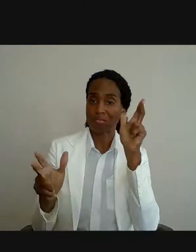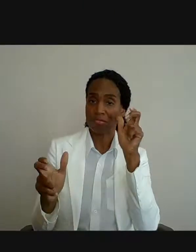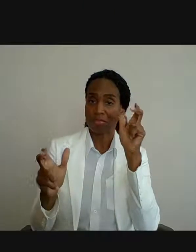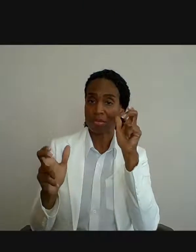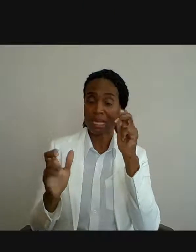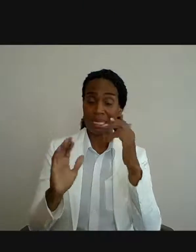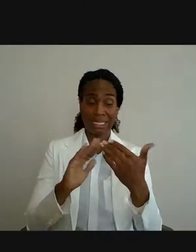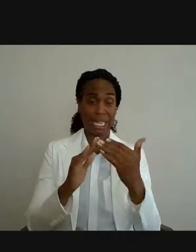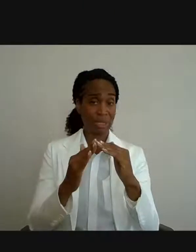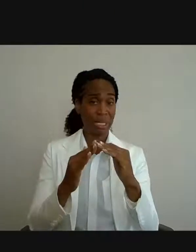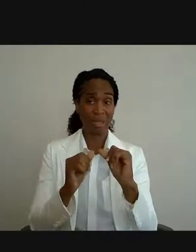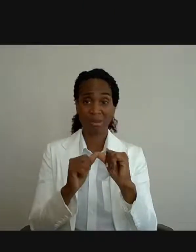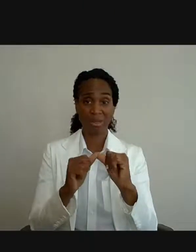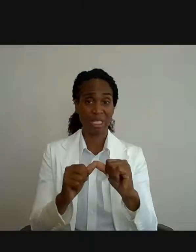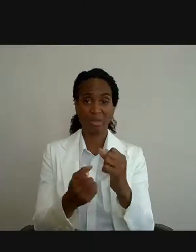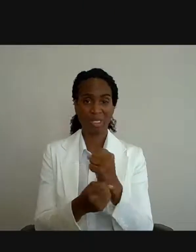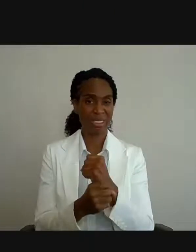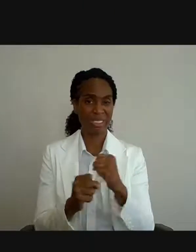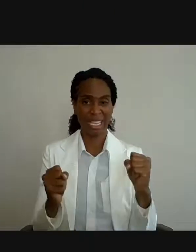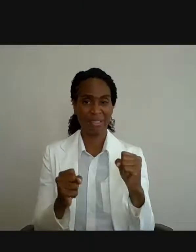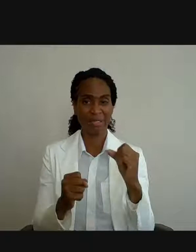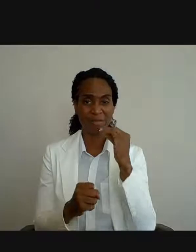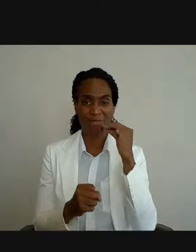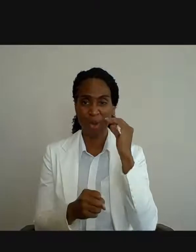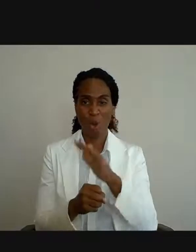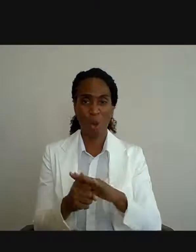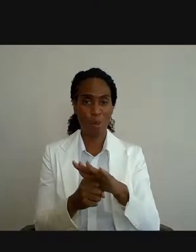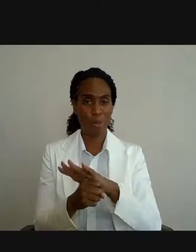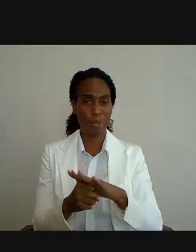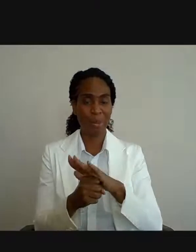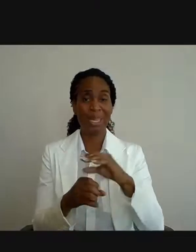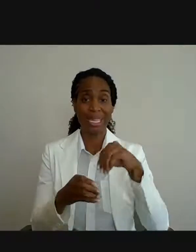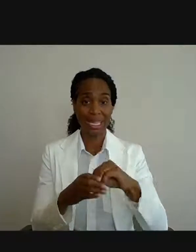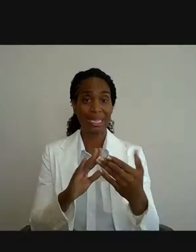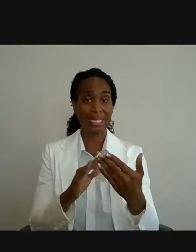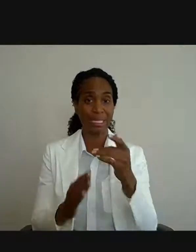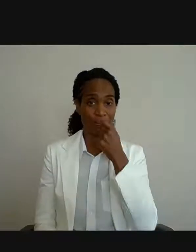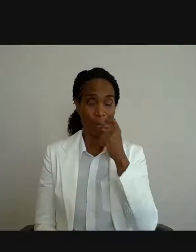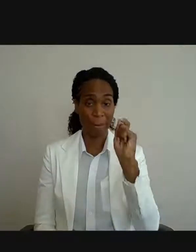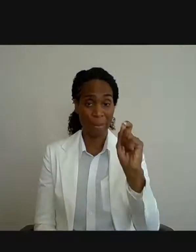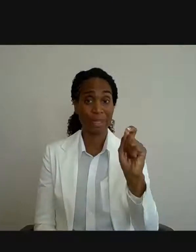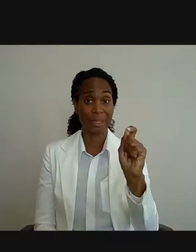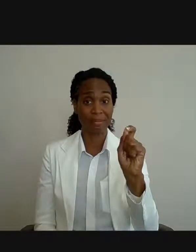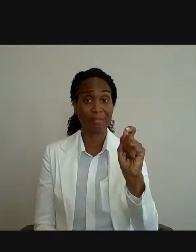downtown remains the safest neighborhood in the city, period.